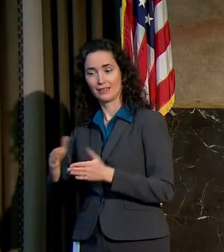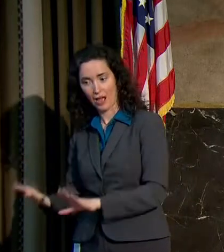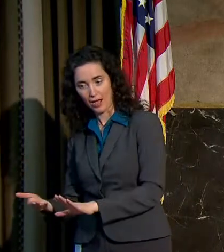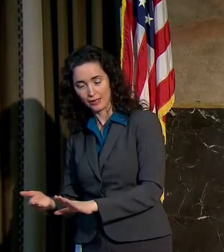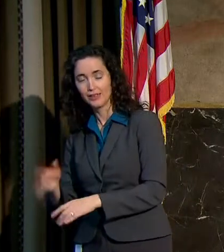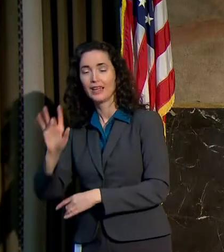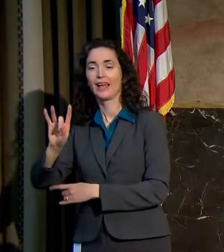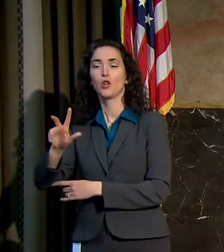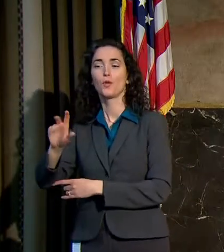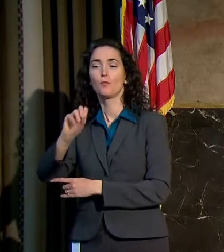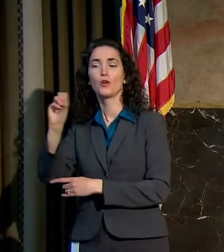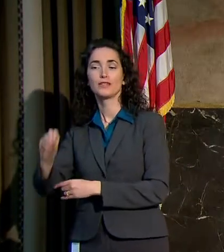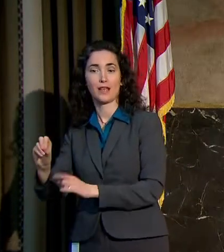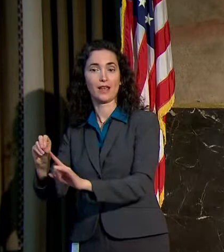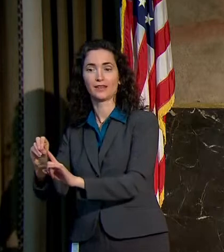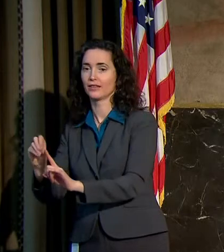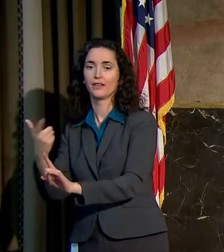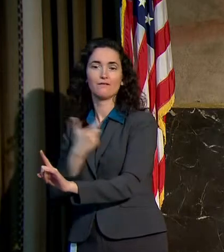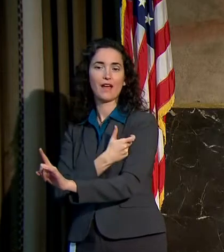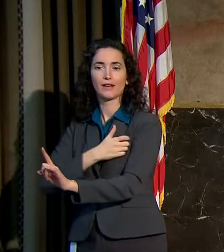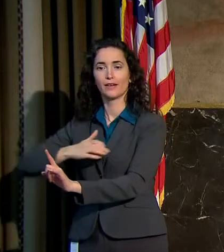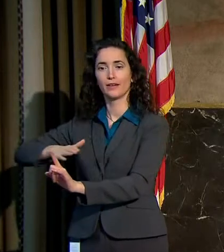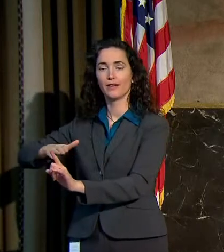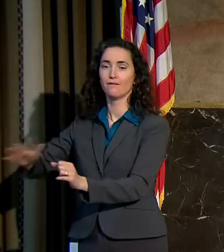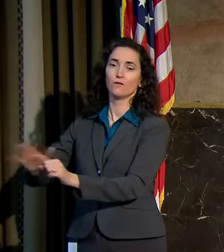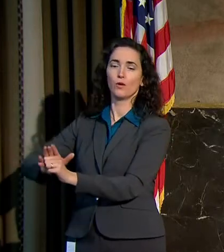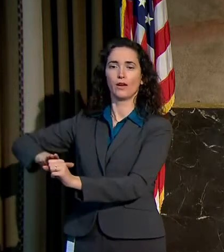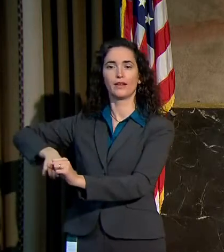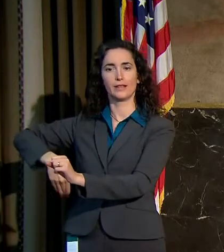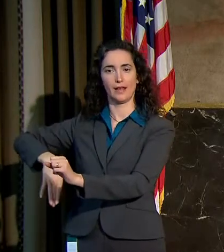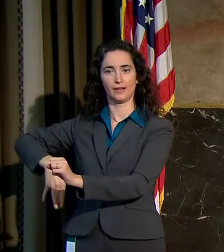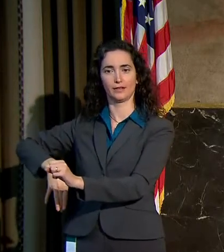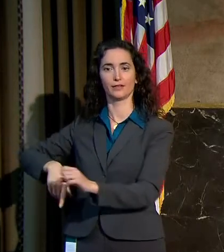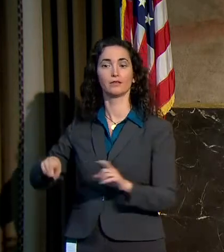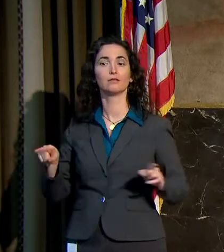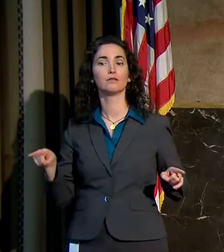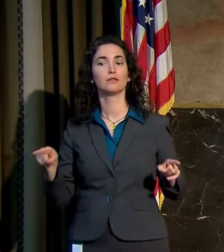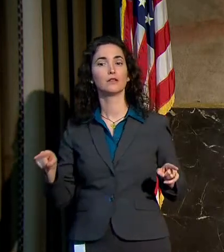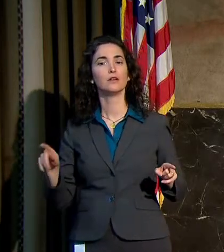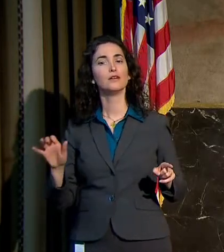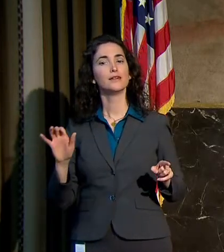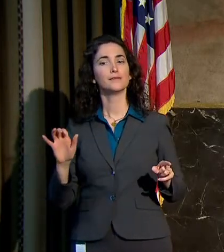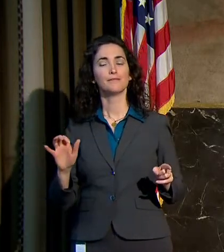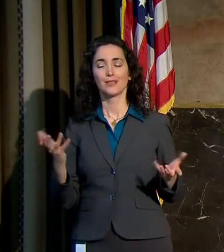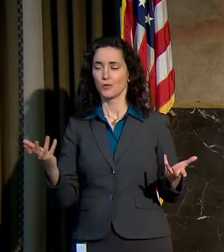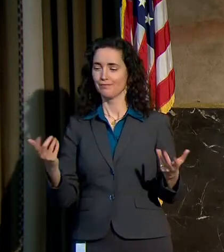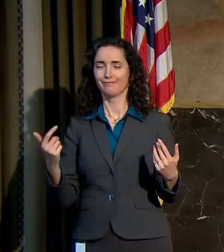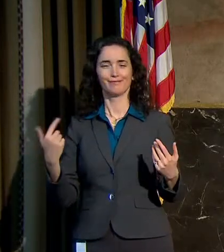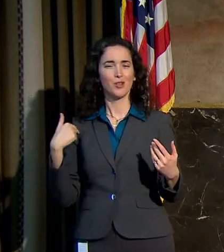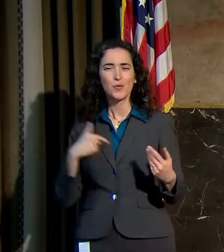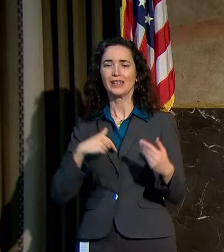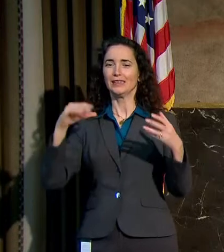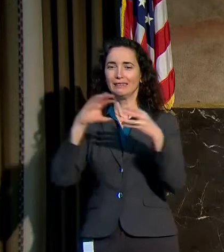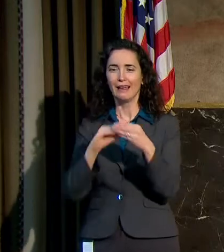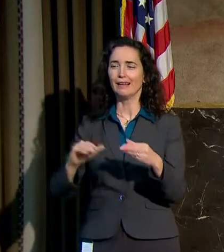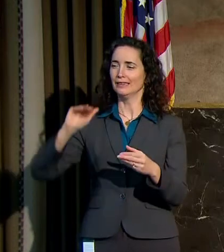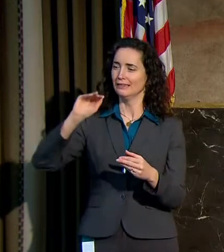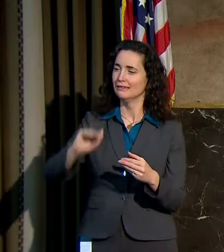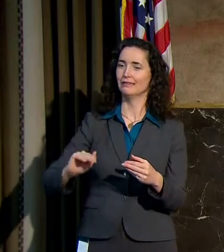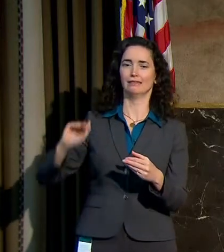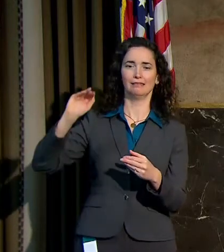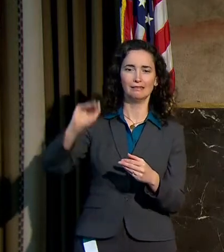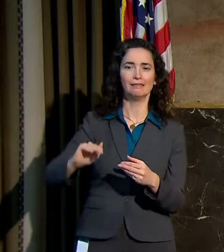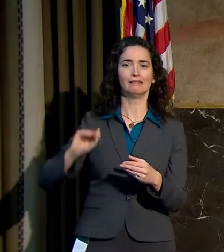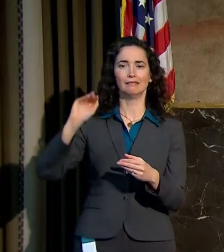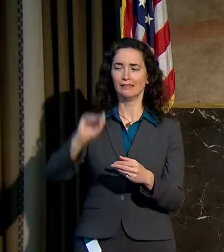fully vaccinated. And so there's so many ways to say it and pieces of